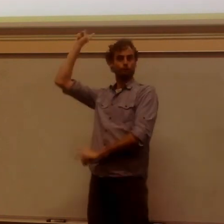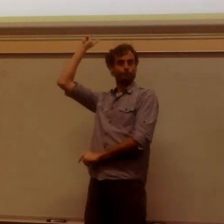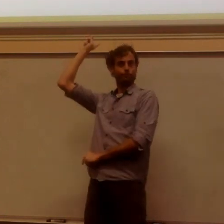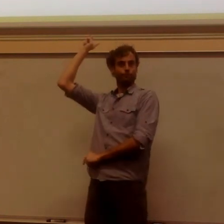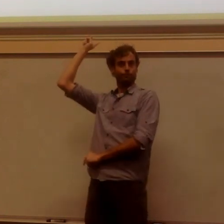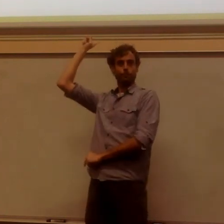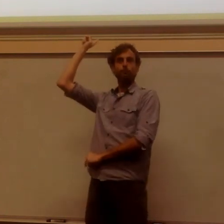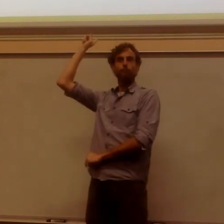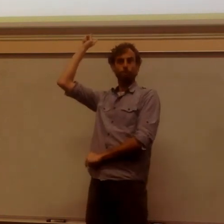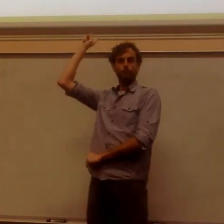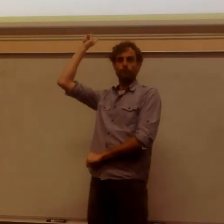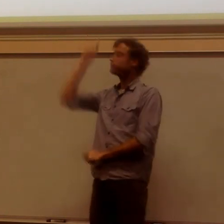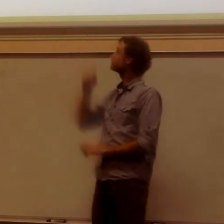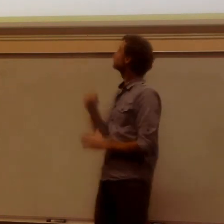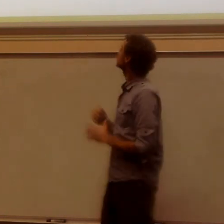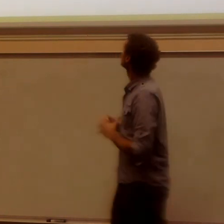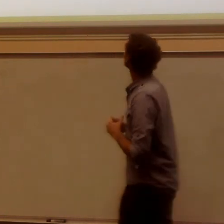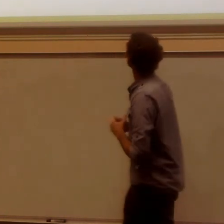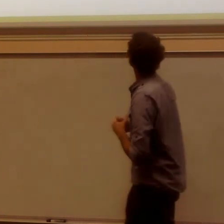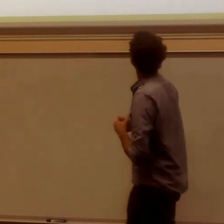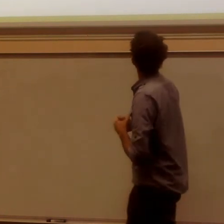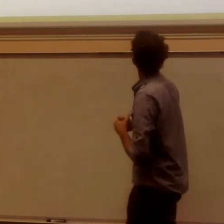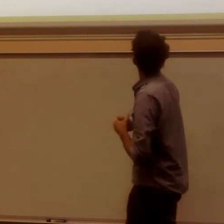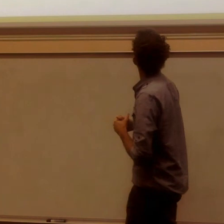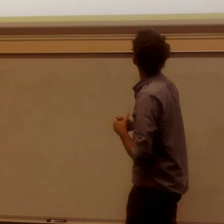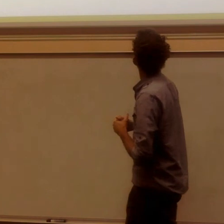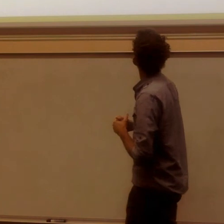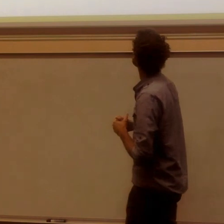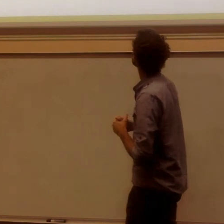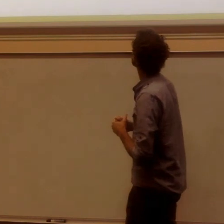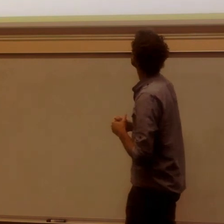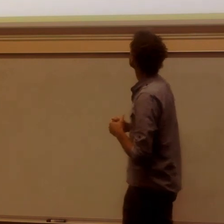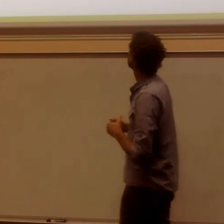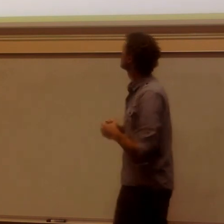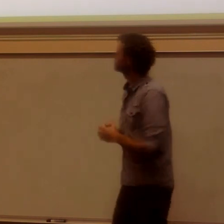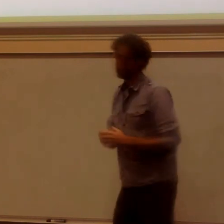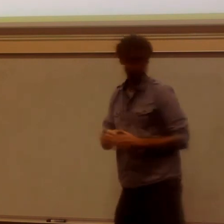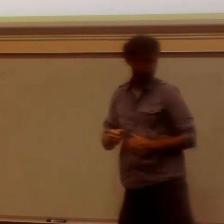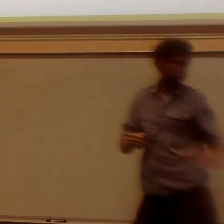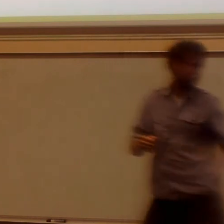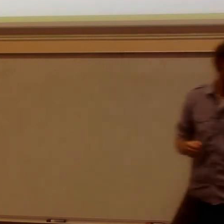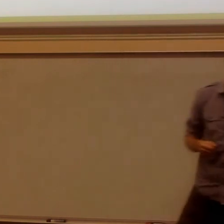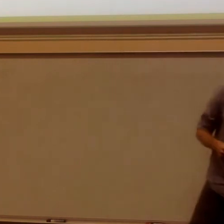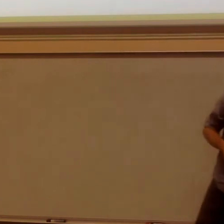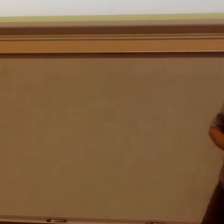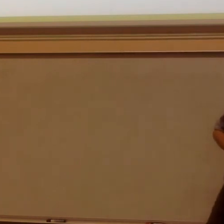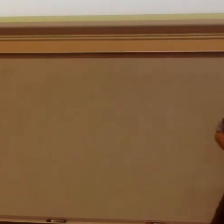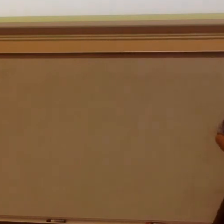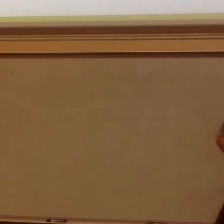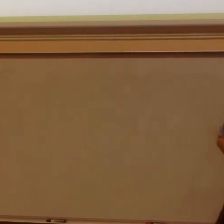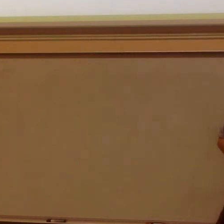to a remote interpreter based in a different location and communicate via that interpreter through a video